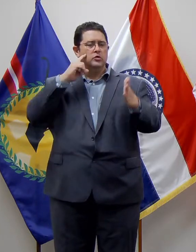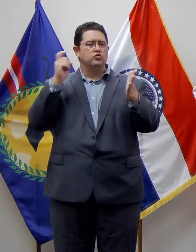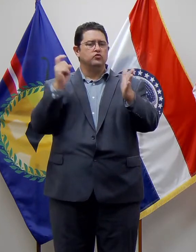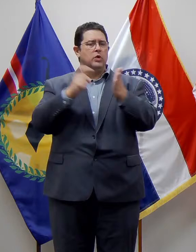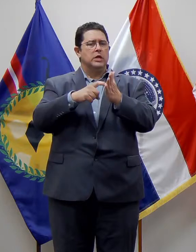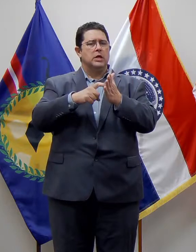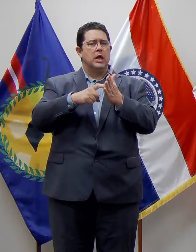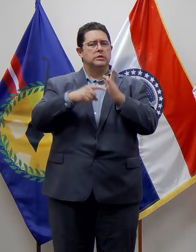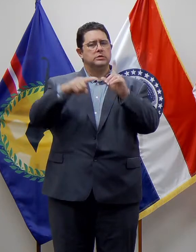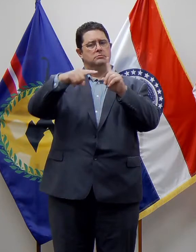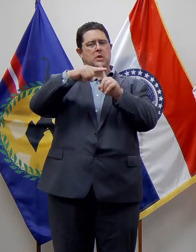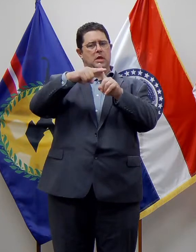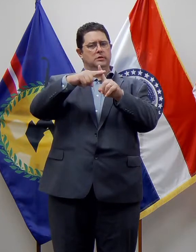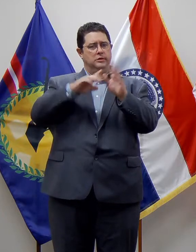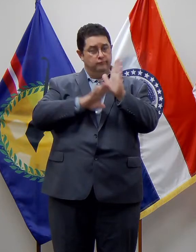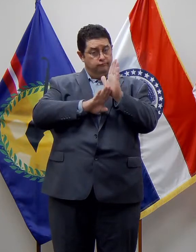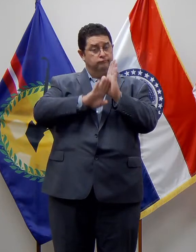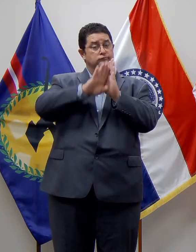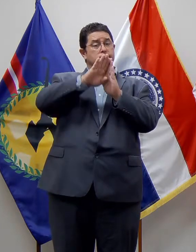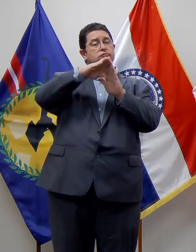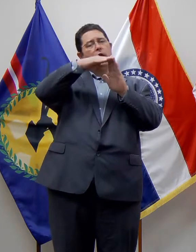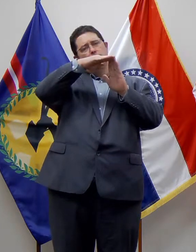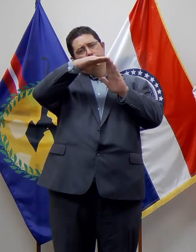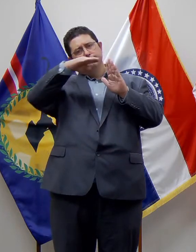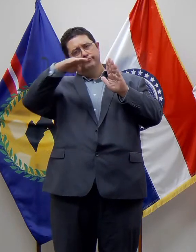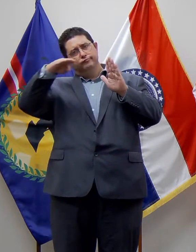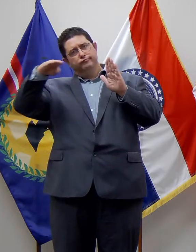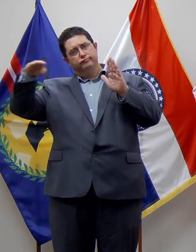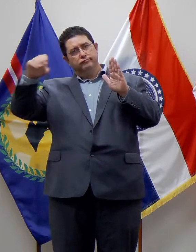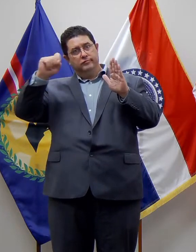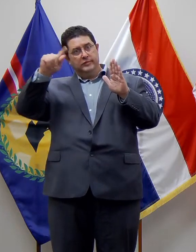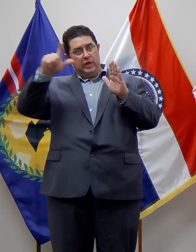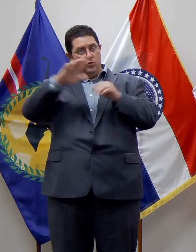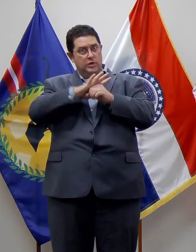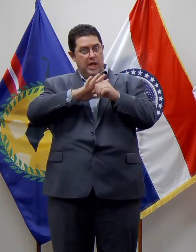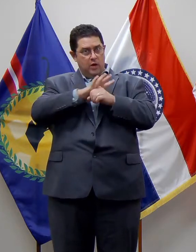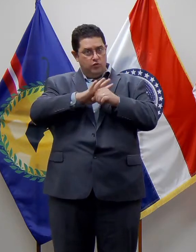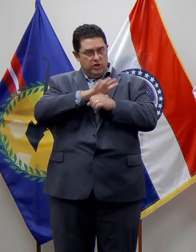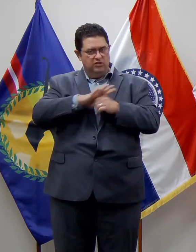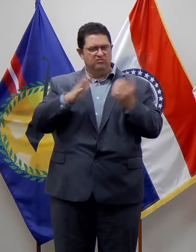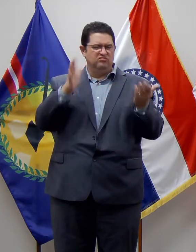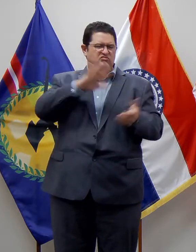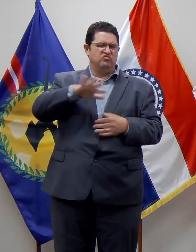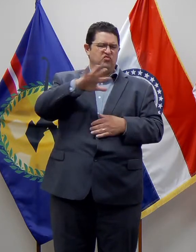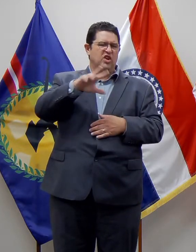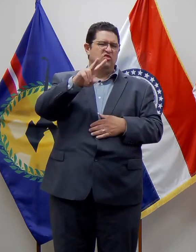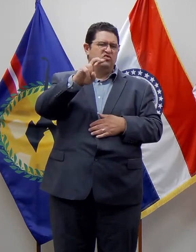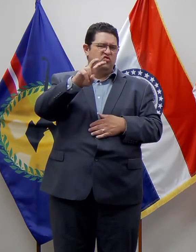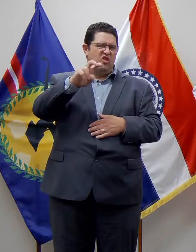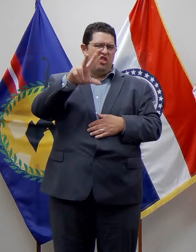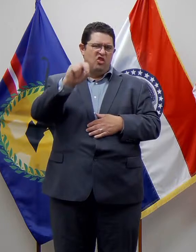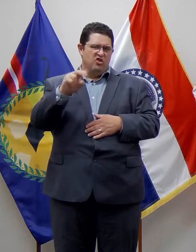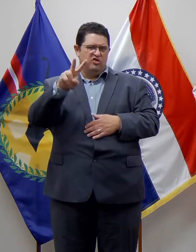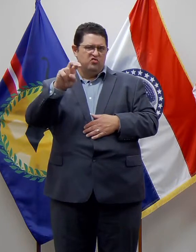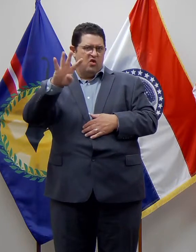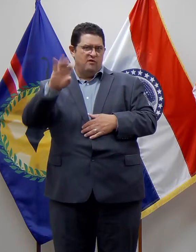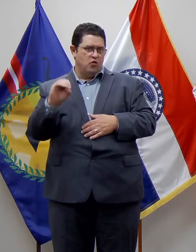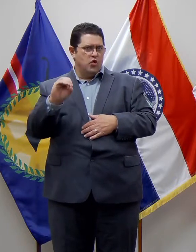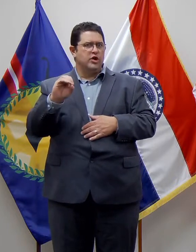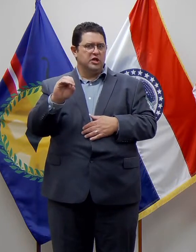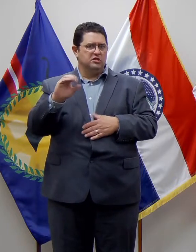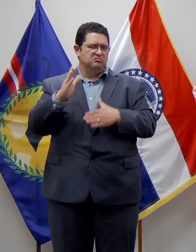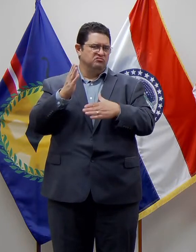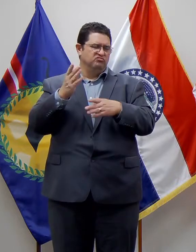that cases are plateauing in St. Louis County, around 230 or 240